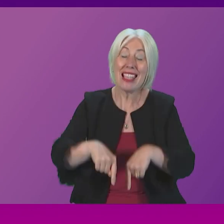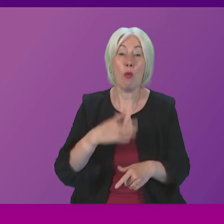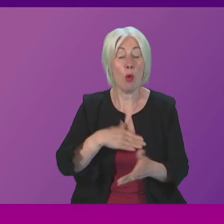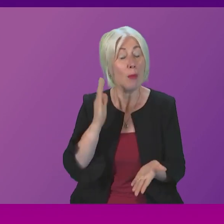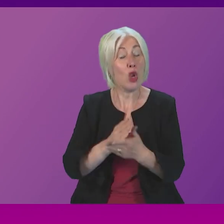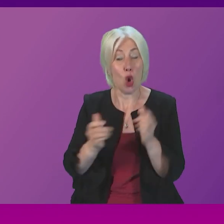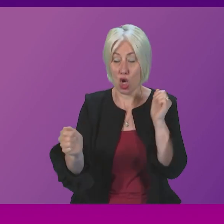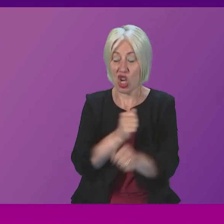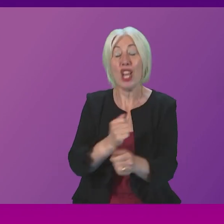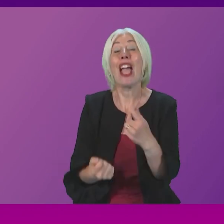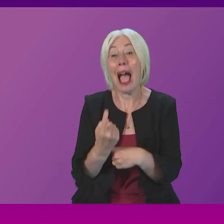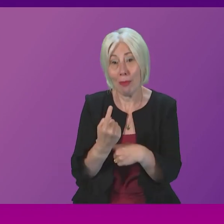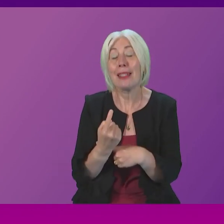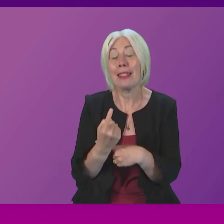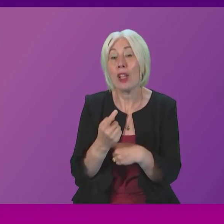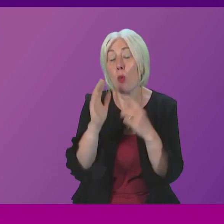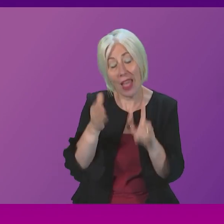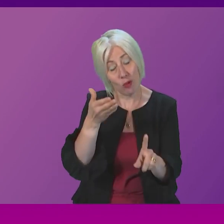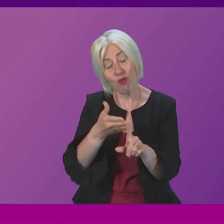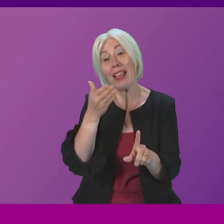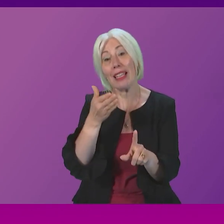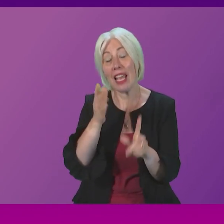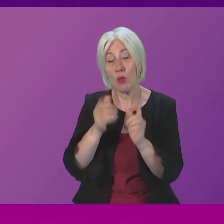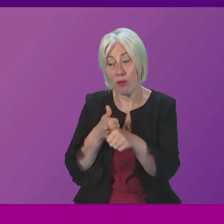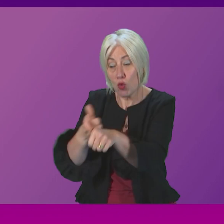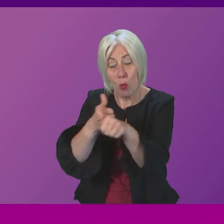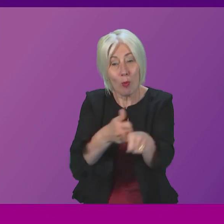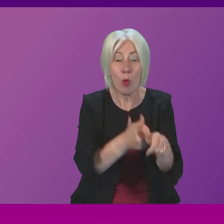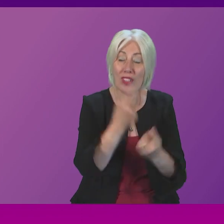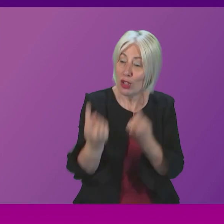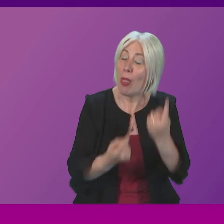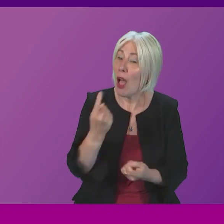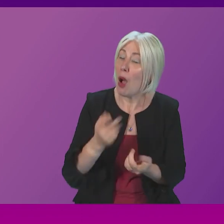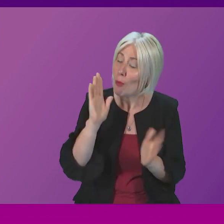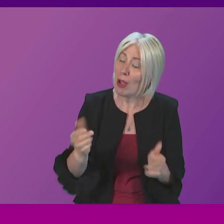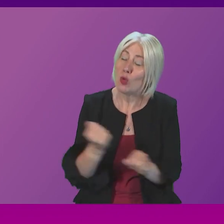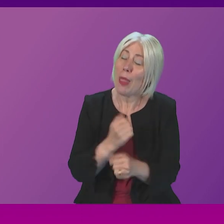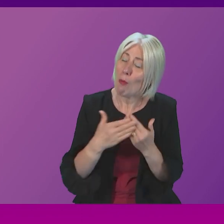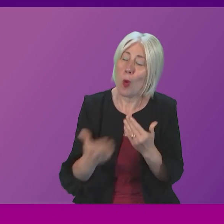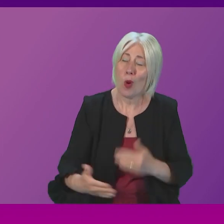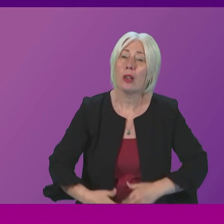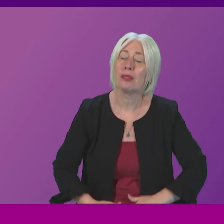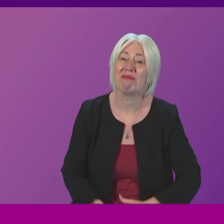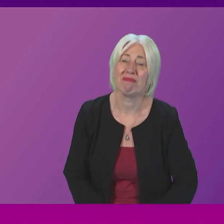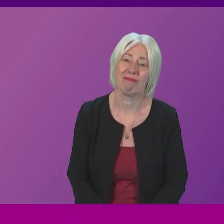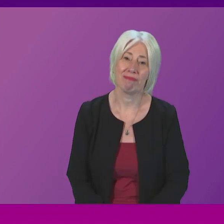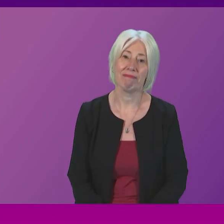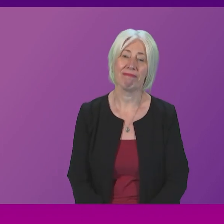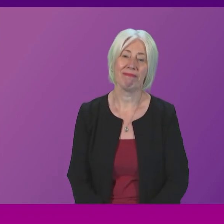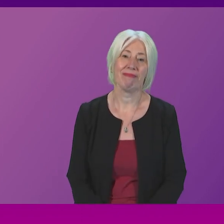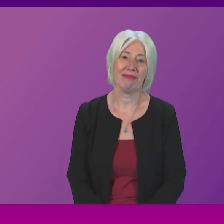happen. And we should recognise that and support people to do that much, much more. Thank you, Pat.